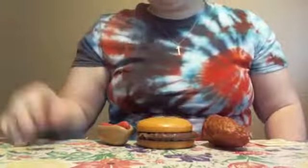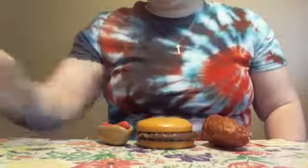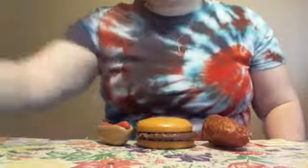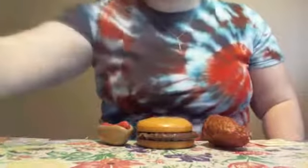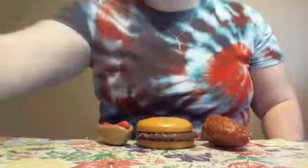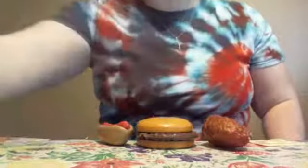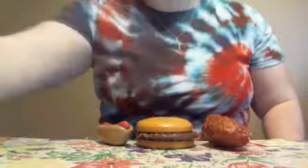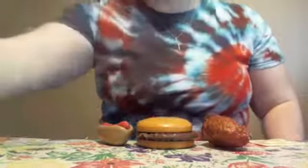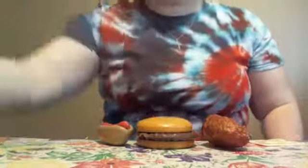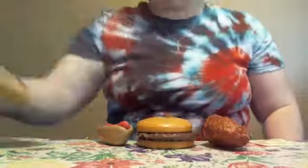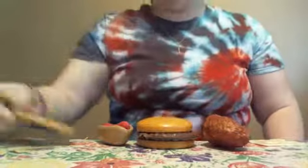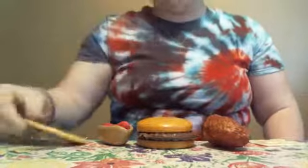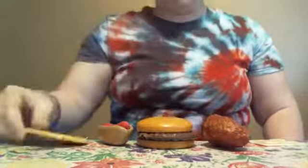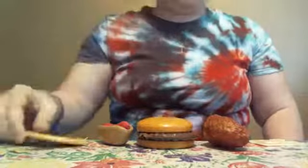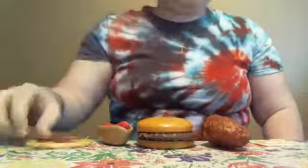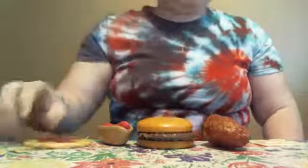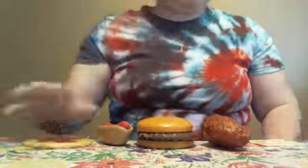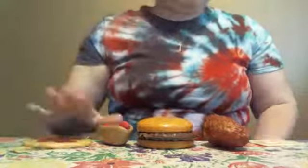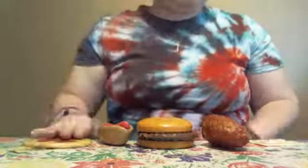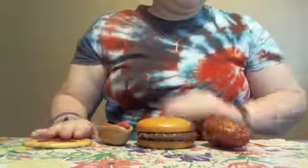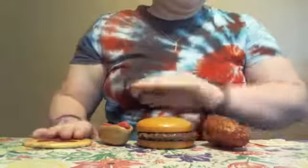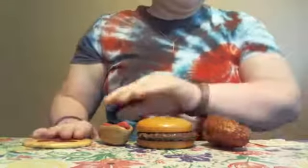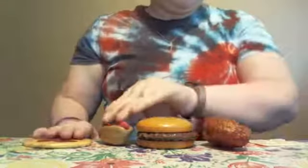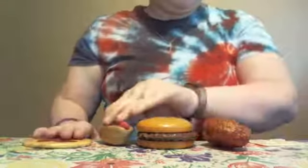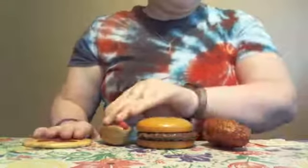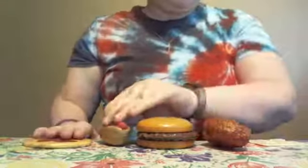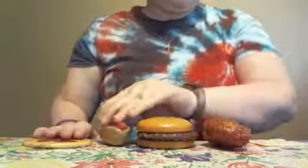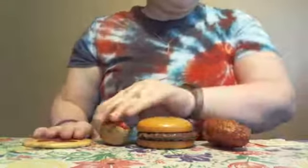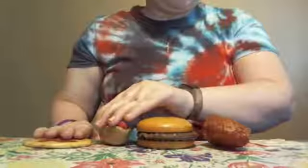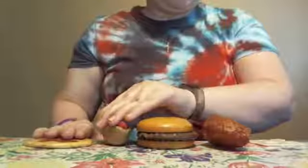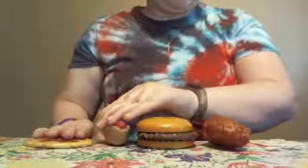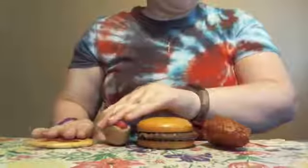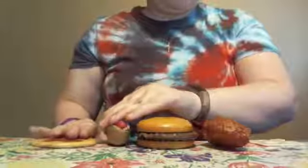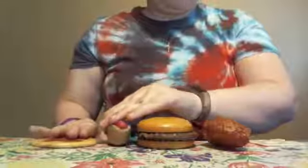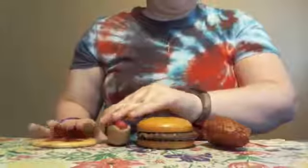And we haven't done this one yet. We have our pancake.